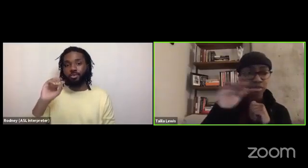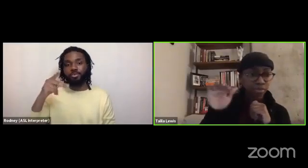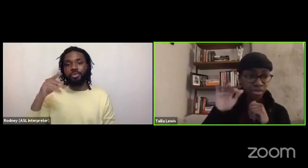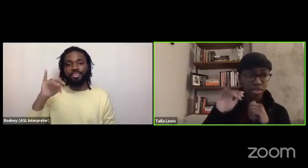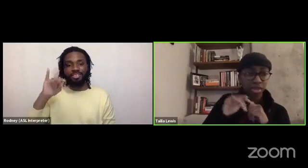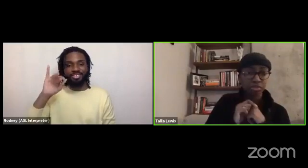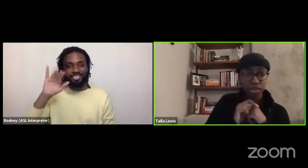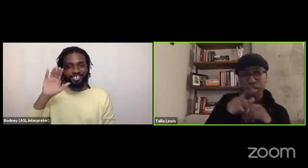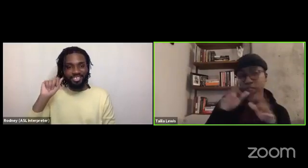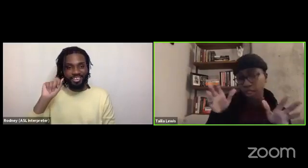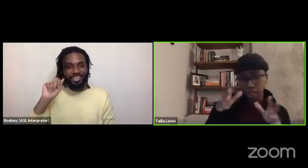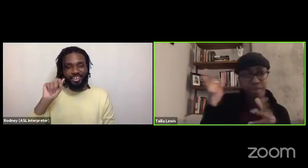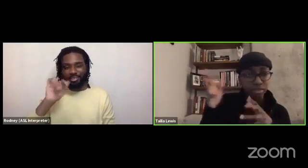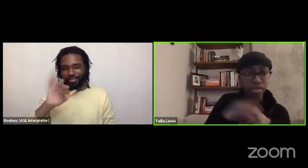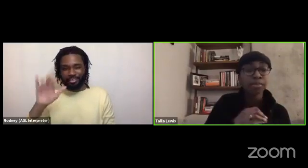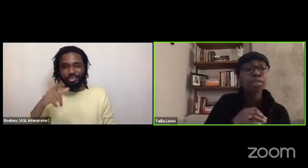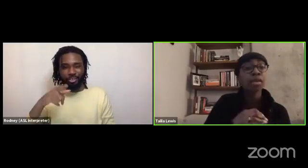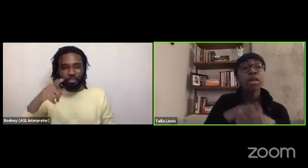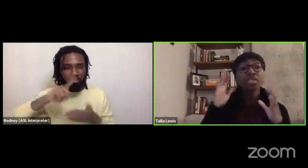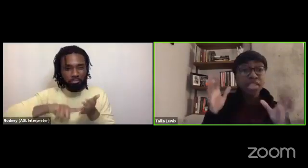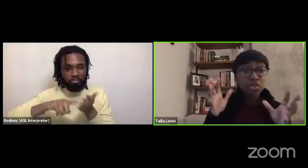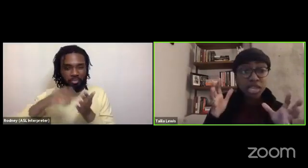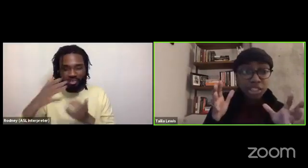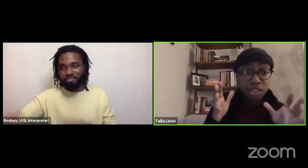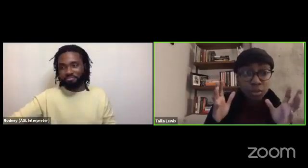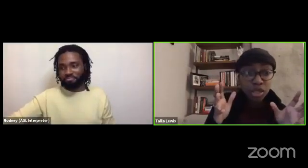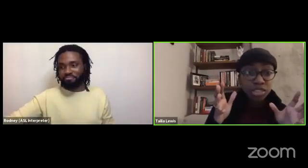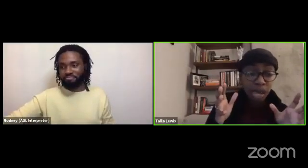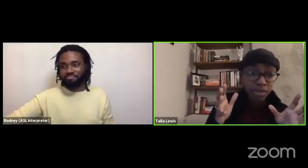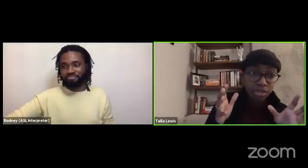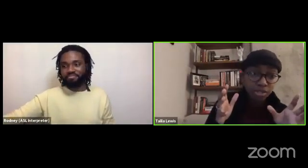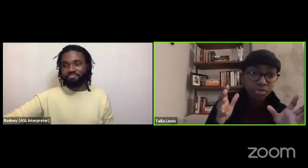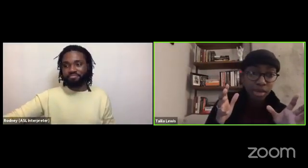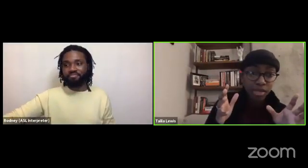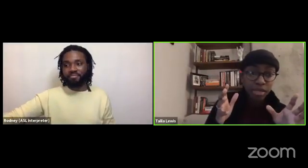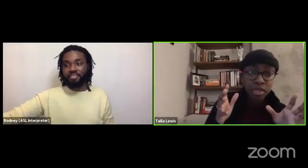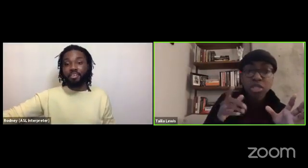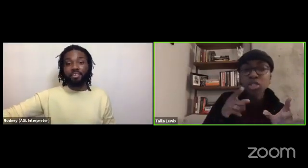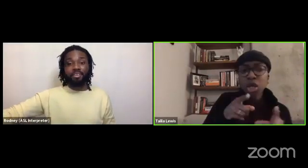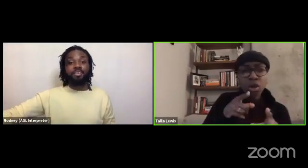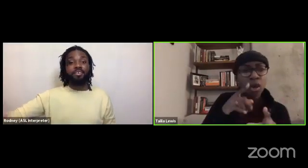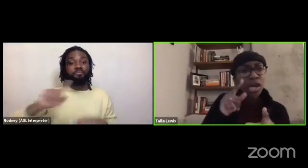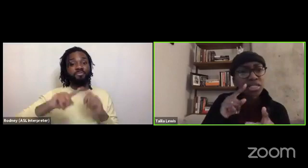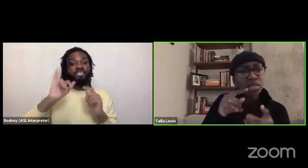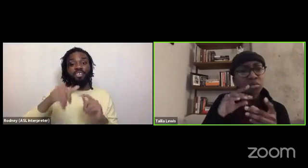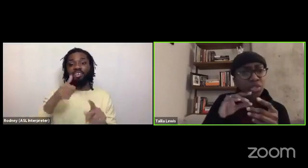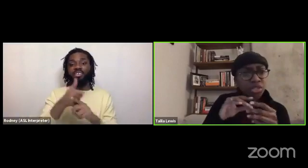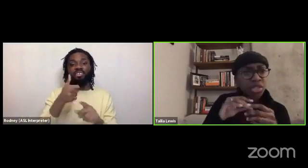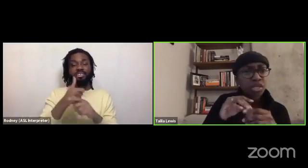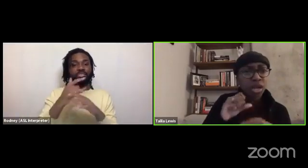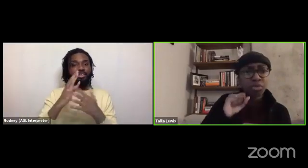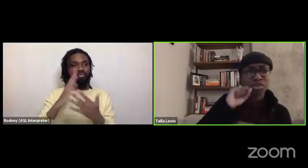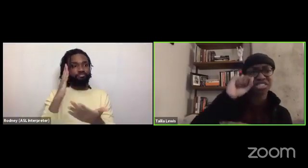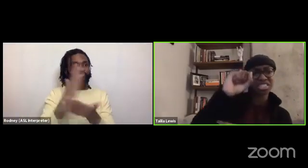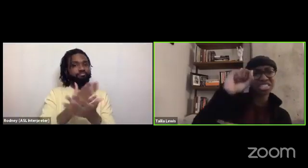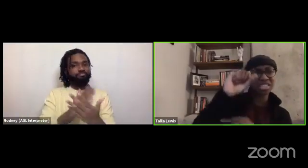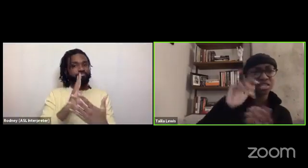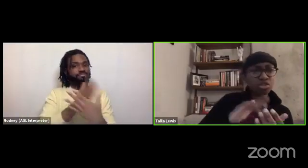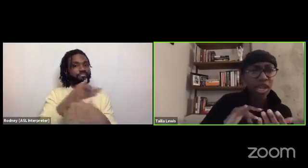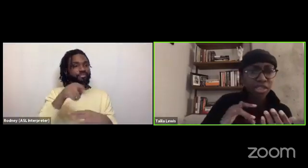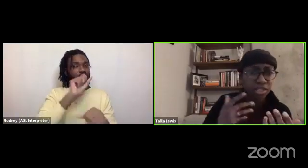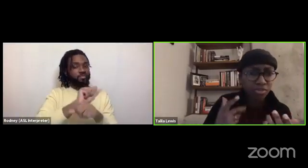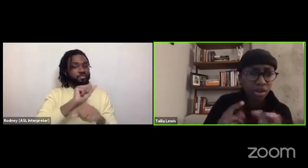ATHOPICA or something to that effect. Look it up, it's there. This was actually work stoppages, right? So Azza mentioned